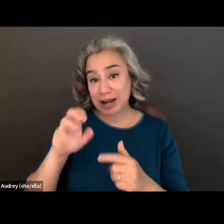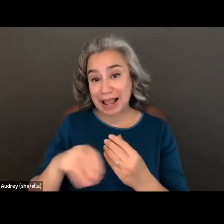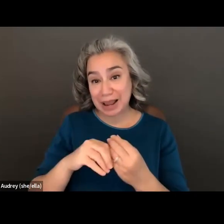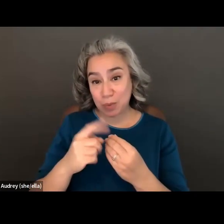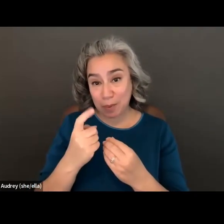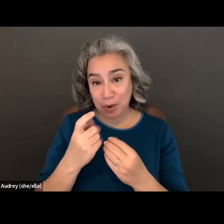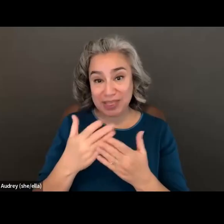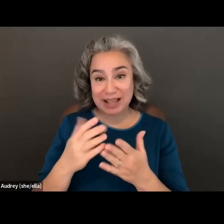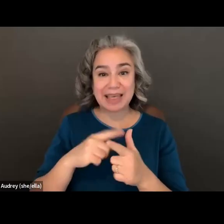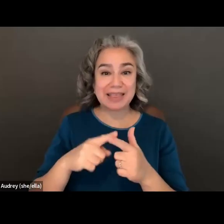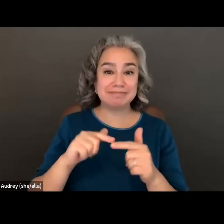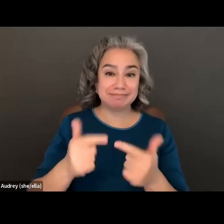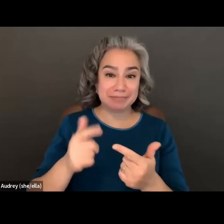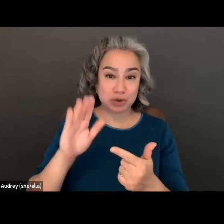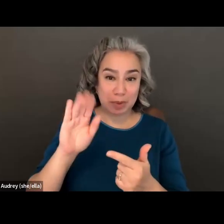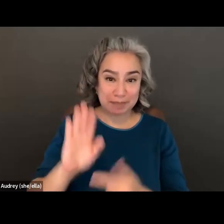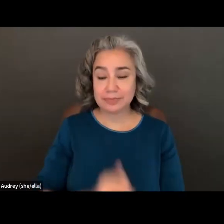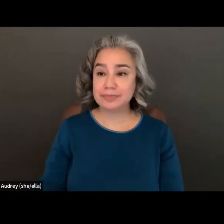turn over to Bob.